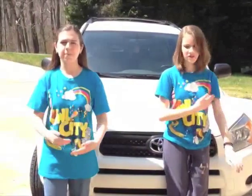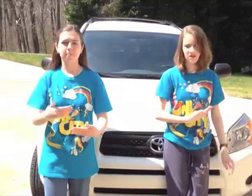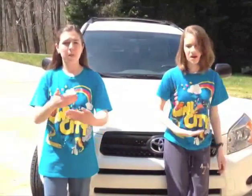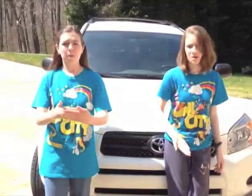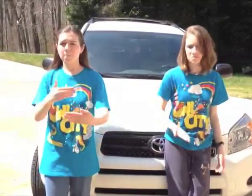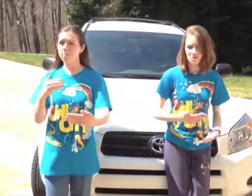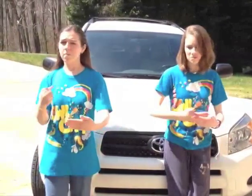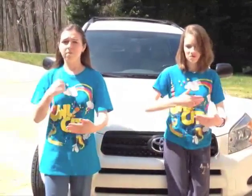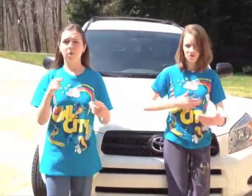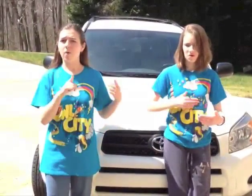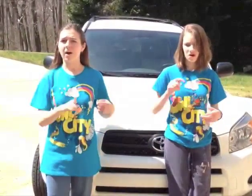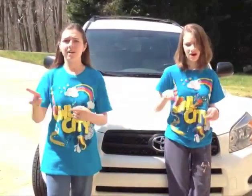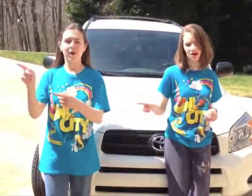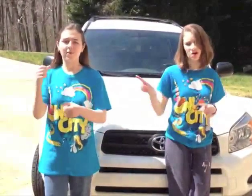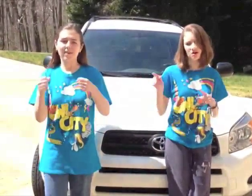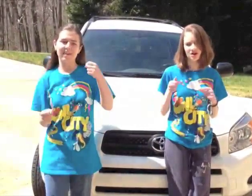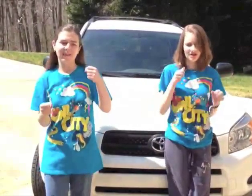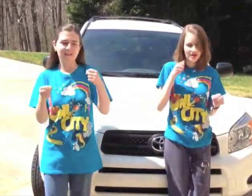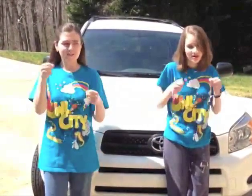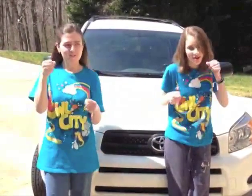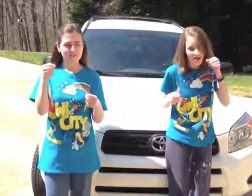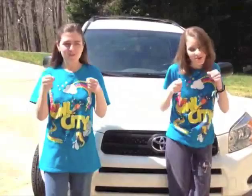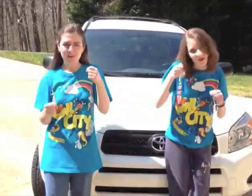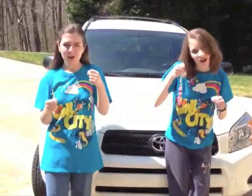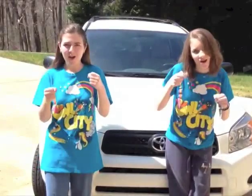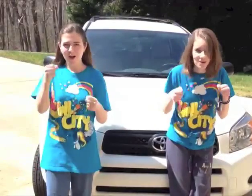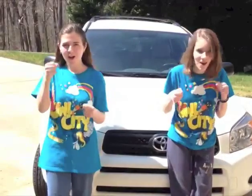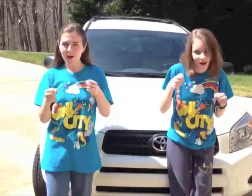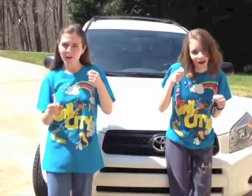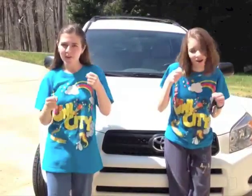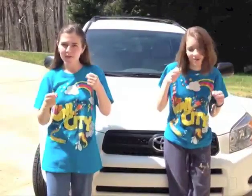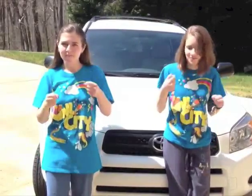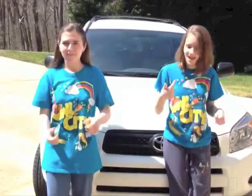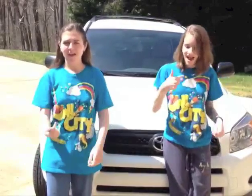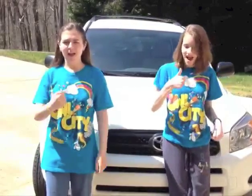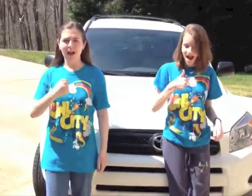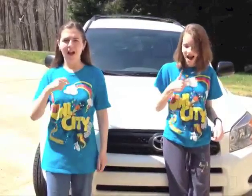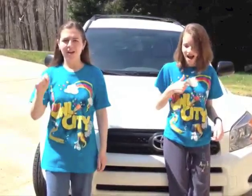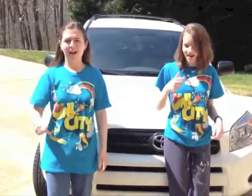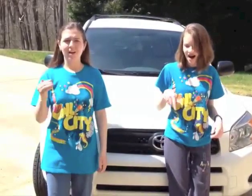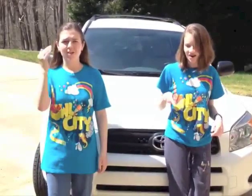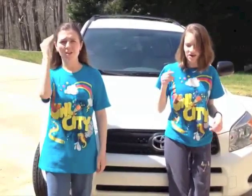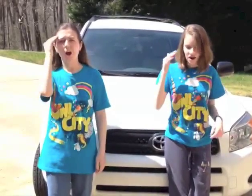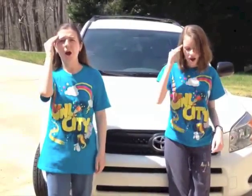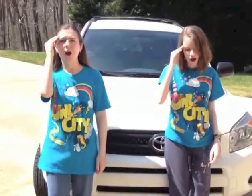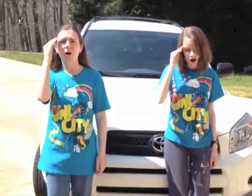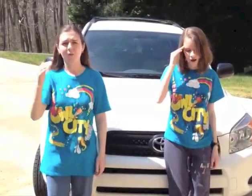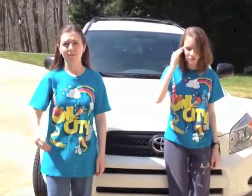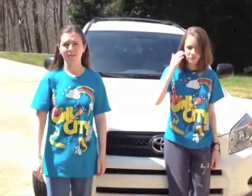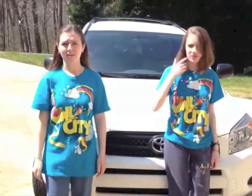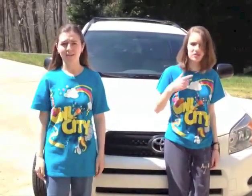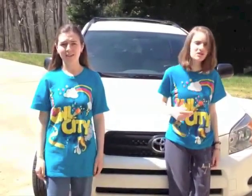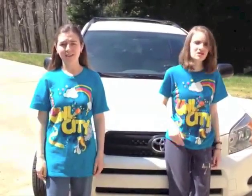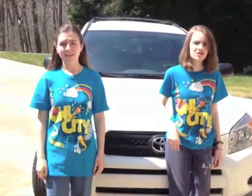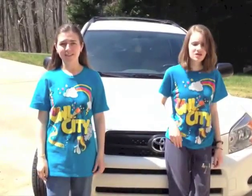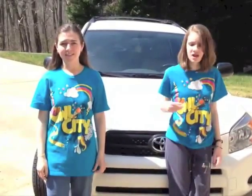But before I go and hit the road I gotta know Till